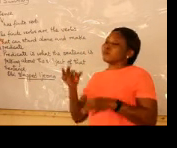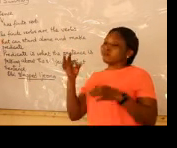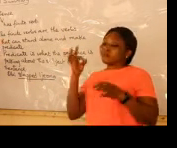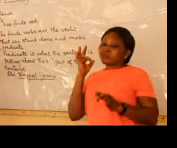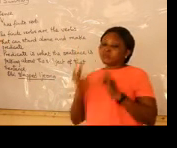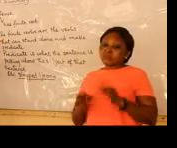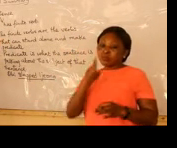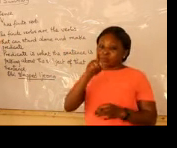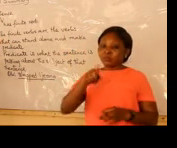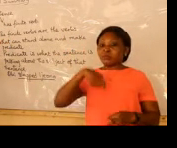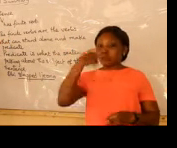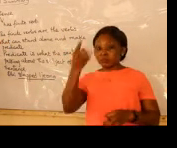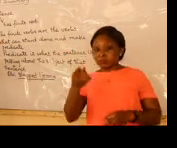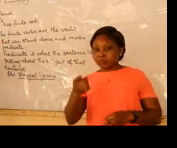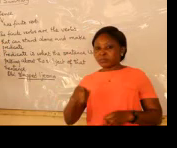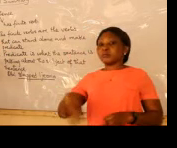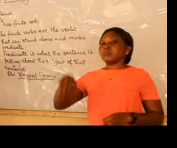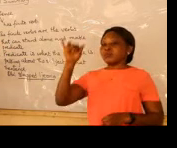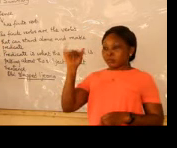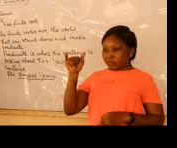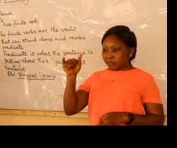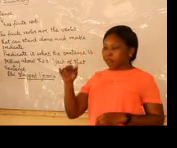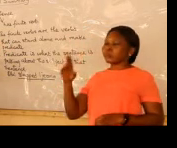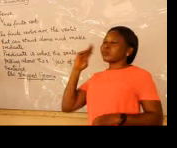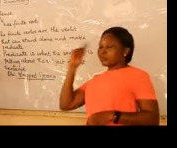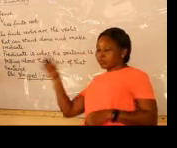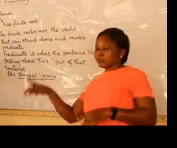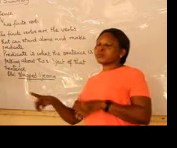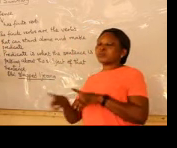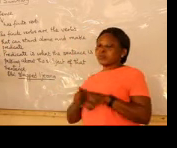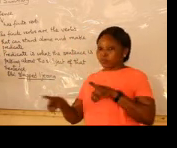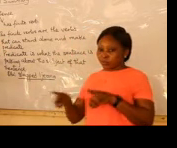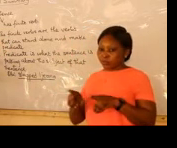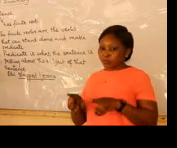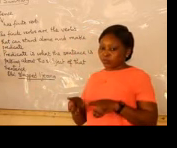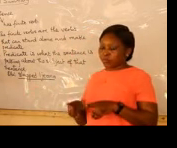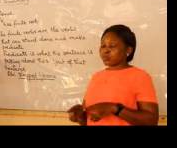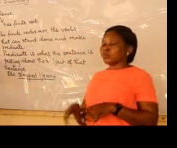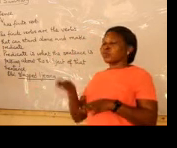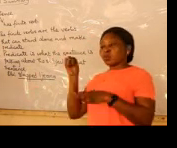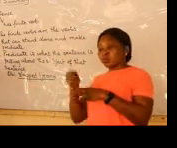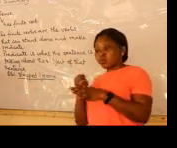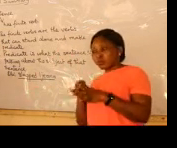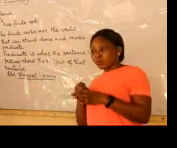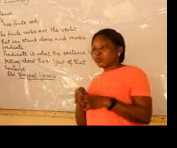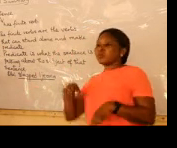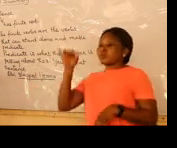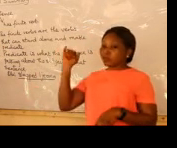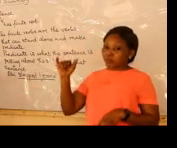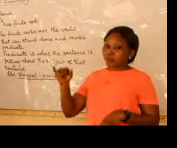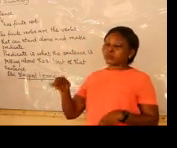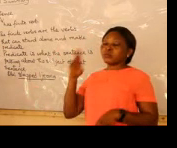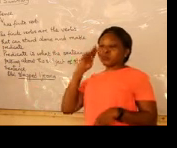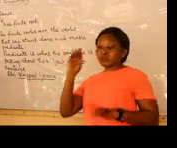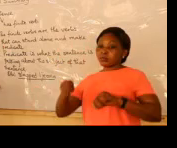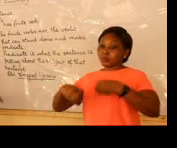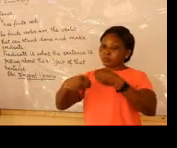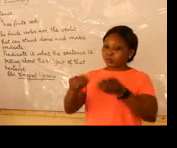say, yes, he does, or yes, he gives.